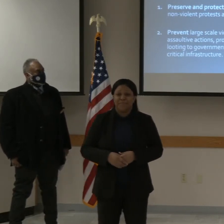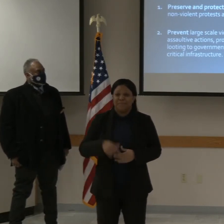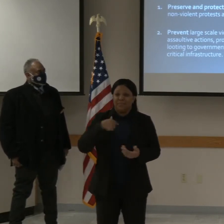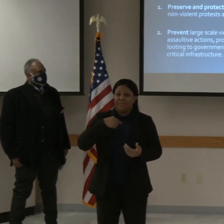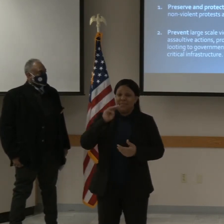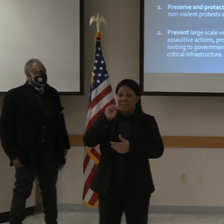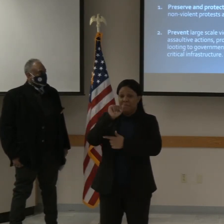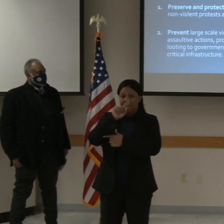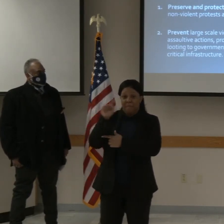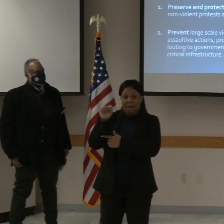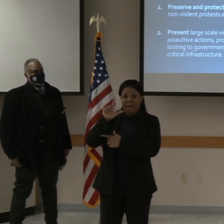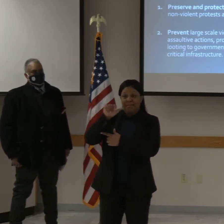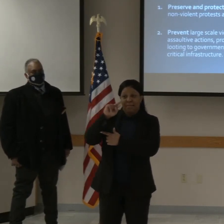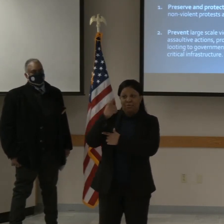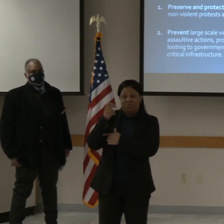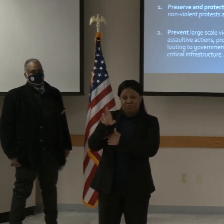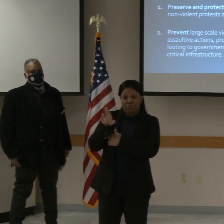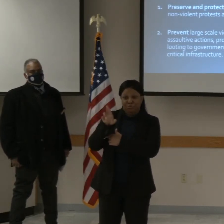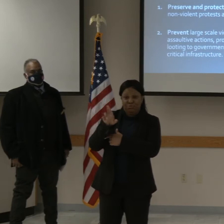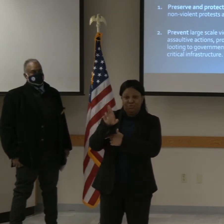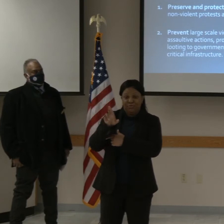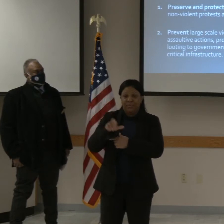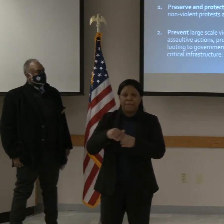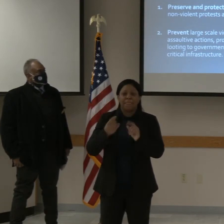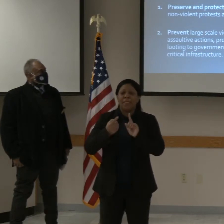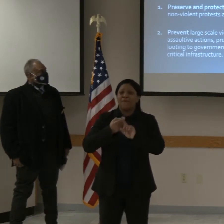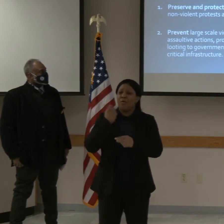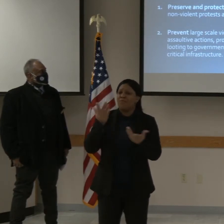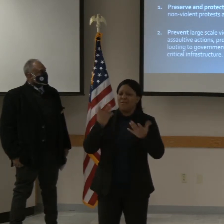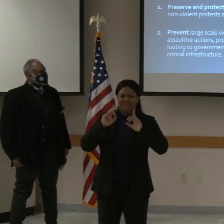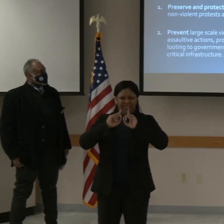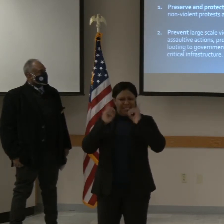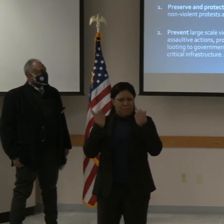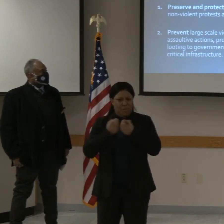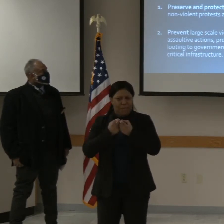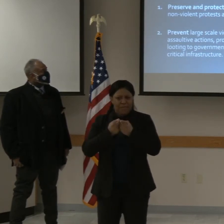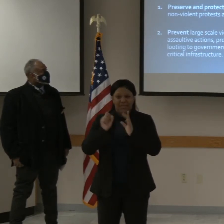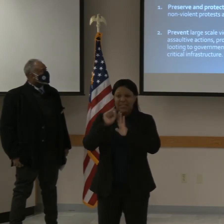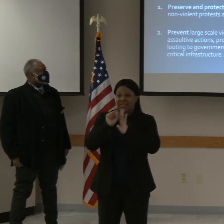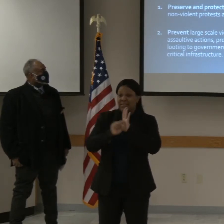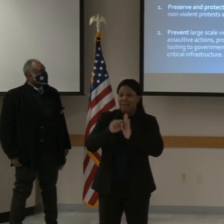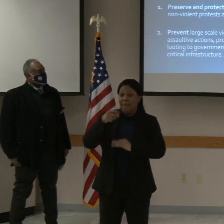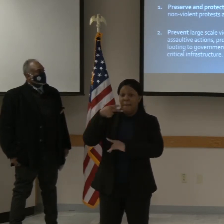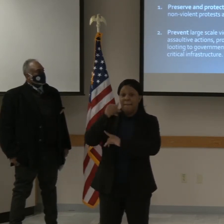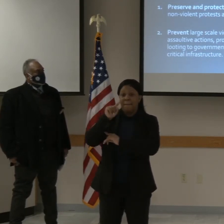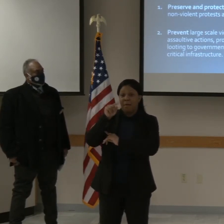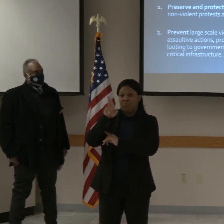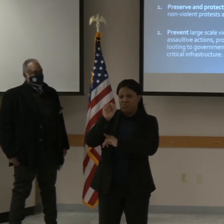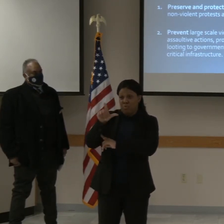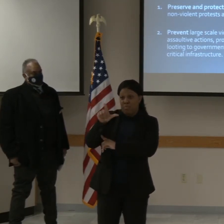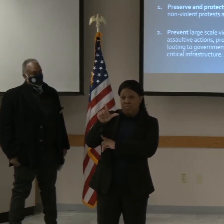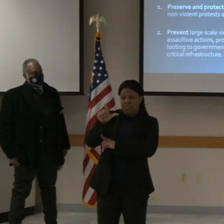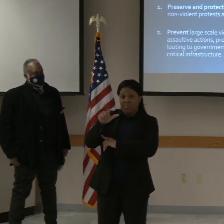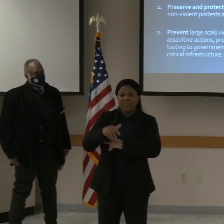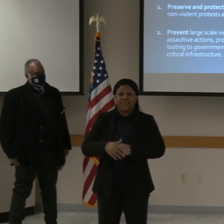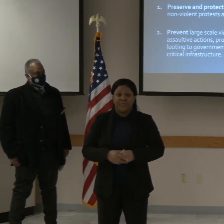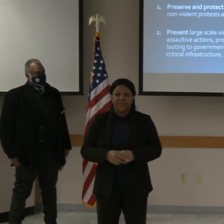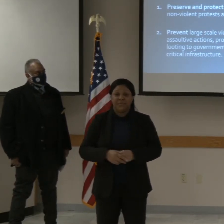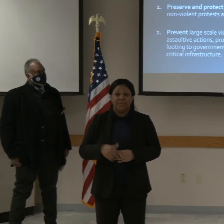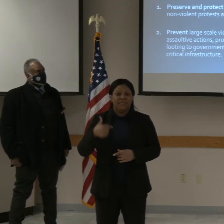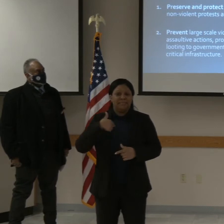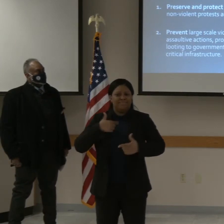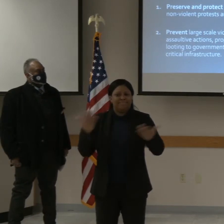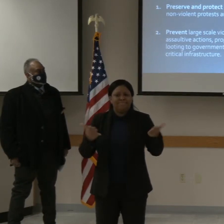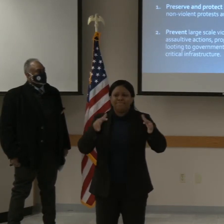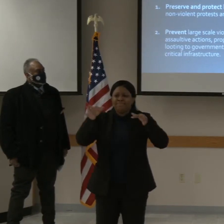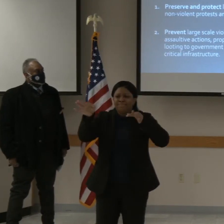Minnesota State Patrol. And my task this afternoon is just to outline this plan called Operation Safety Net. Operation Safety